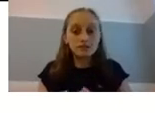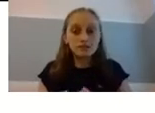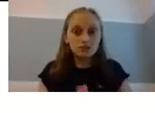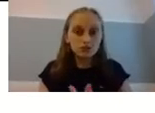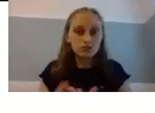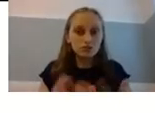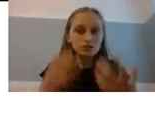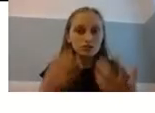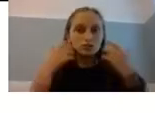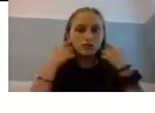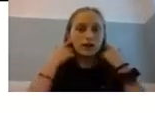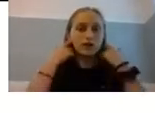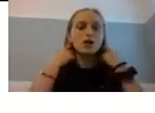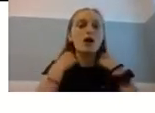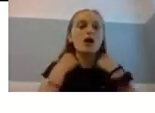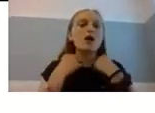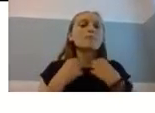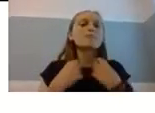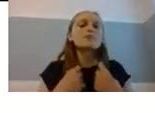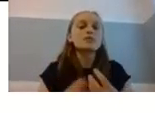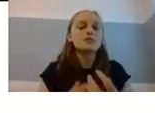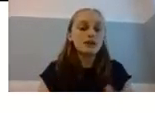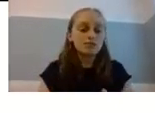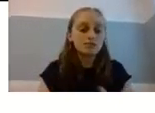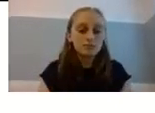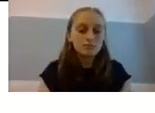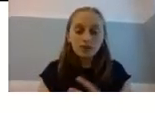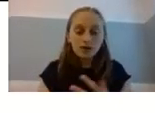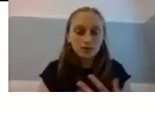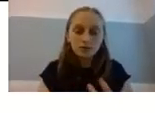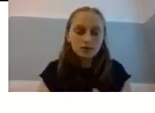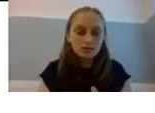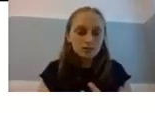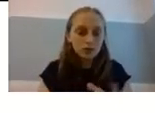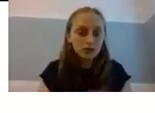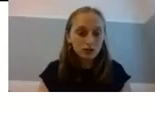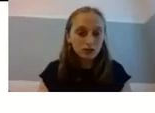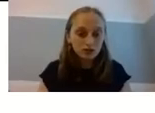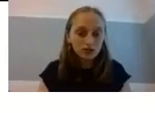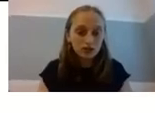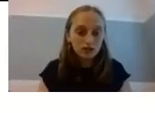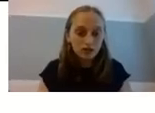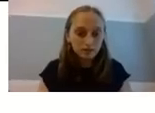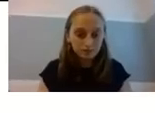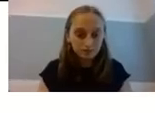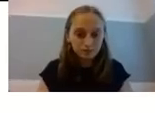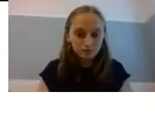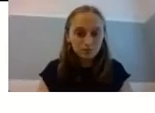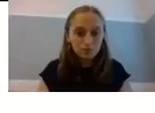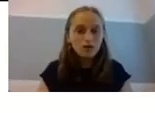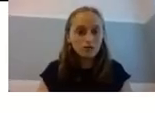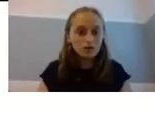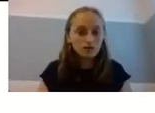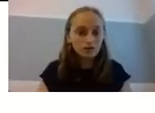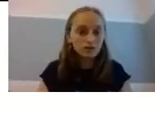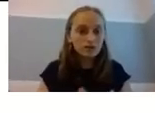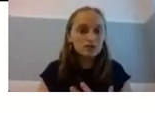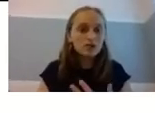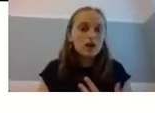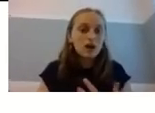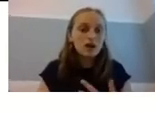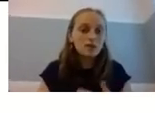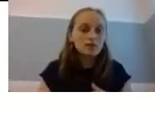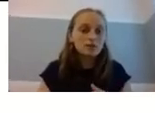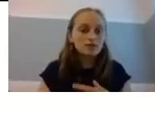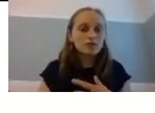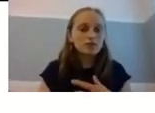deaf as the show goes on to allow the deaf community to be more included in the hearing world